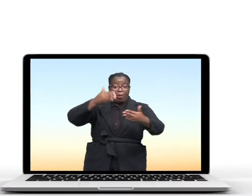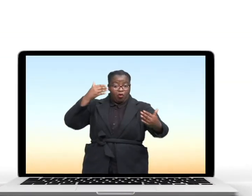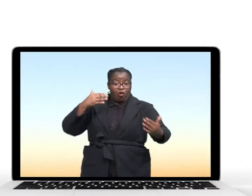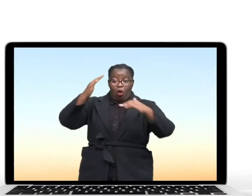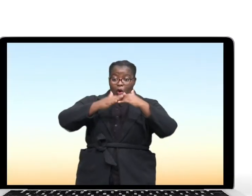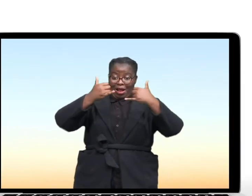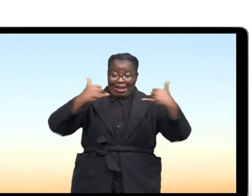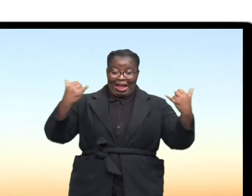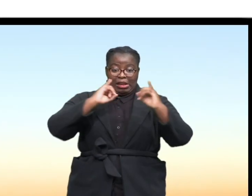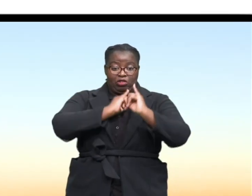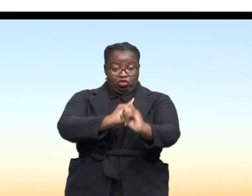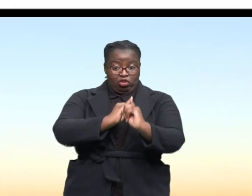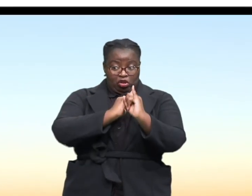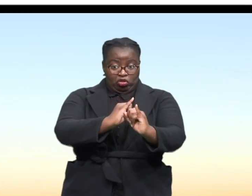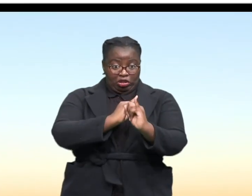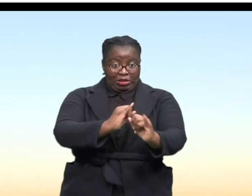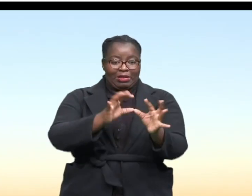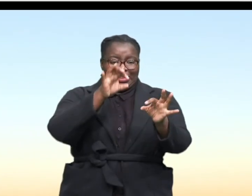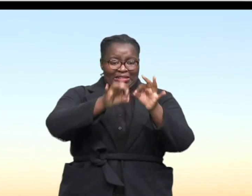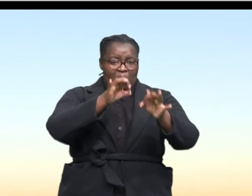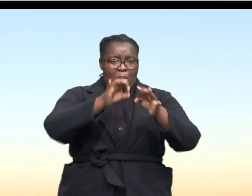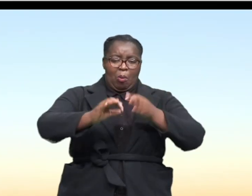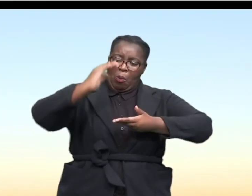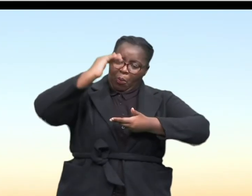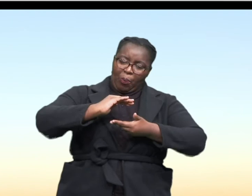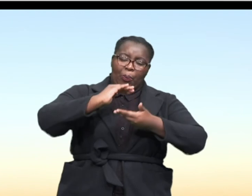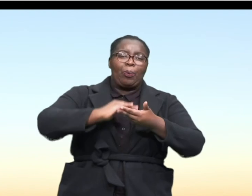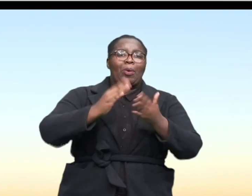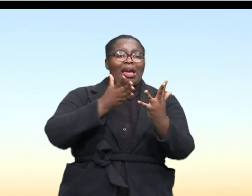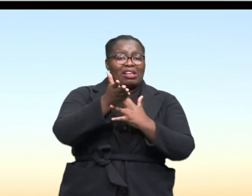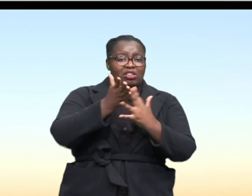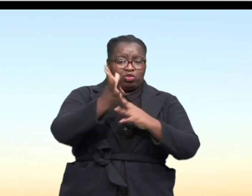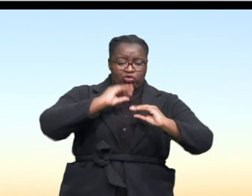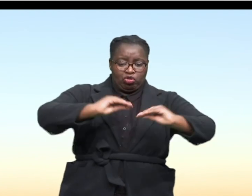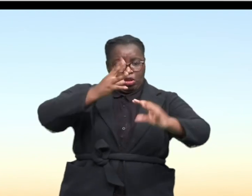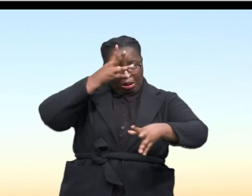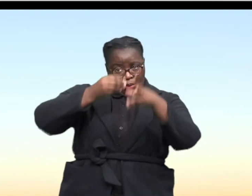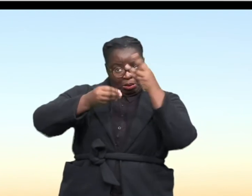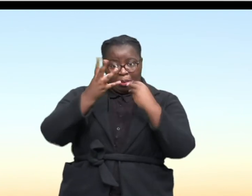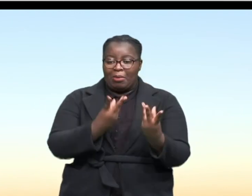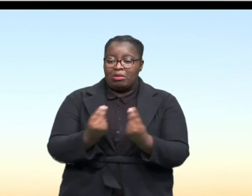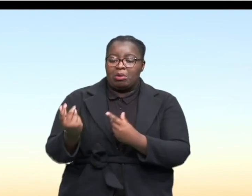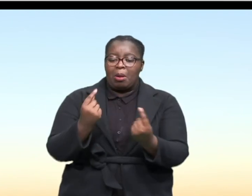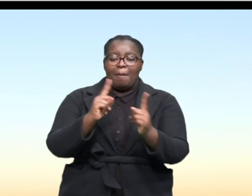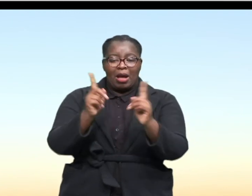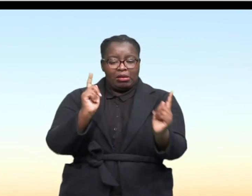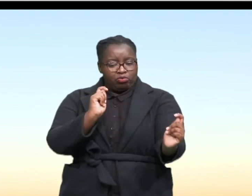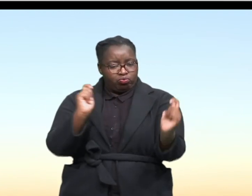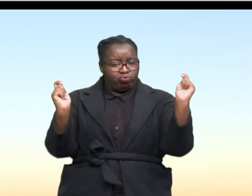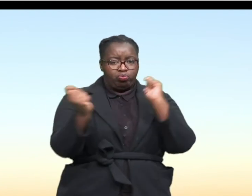Prior to the virtual instruction, interpreters had minimal access to teaching and learning materials. But with the transition to online